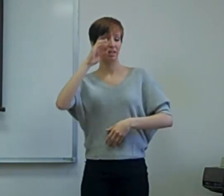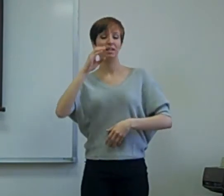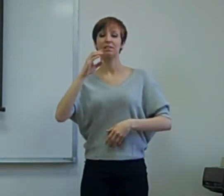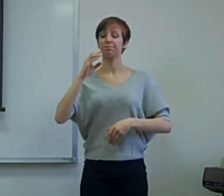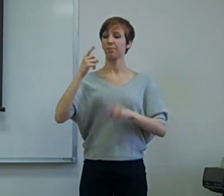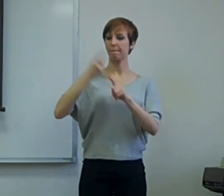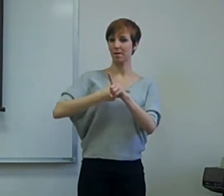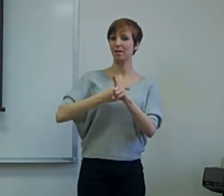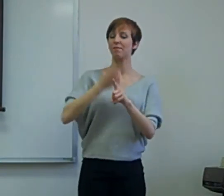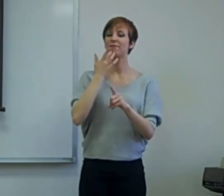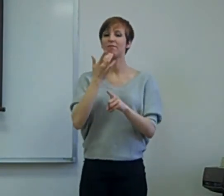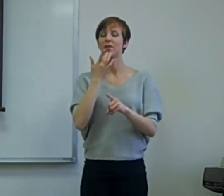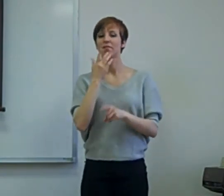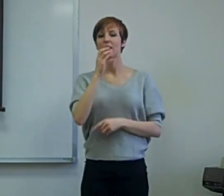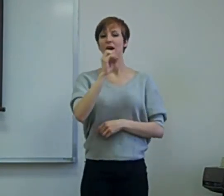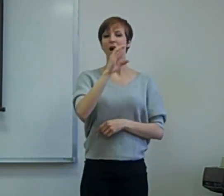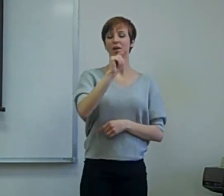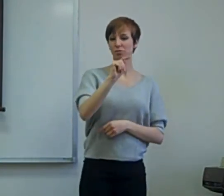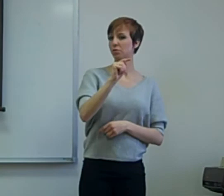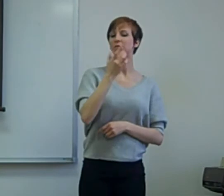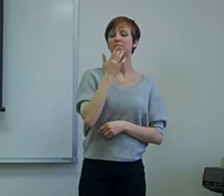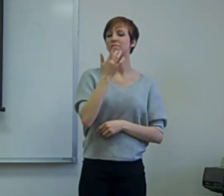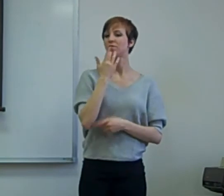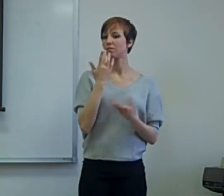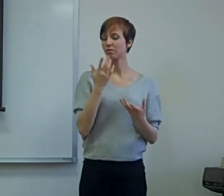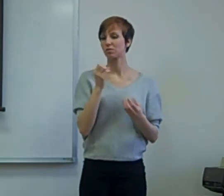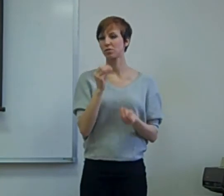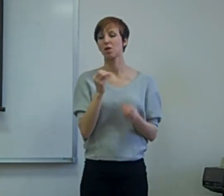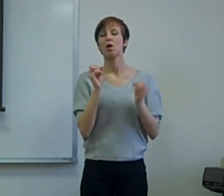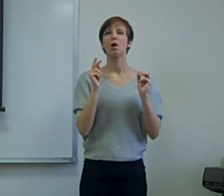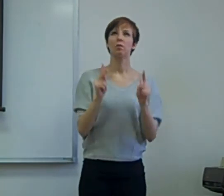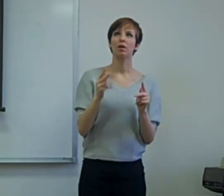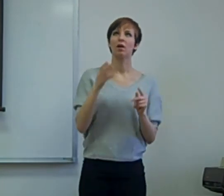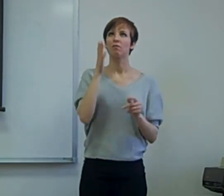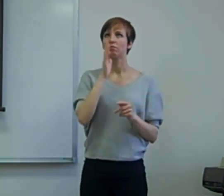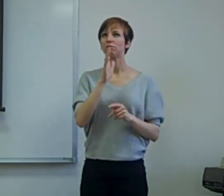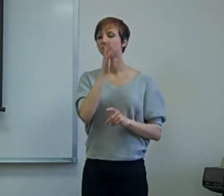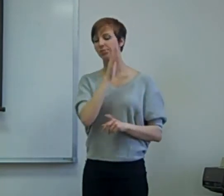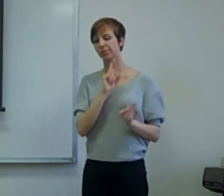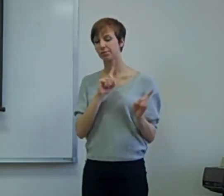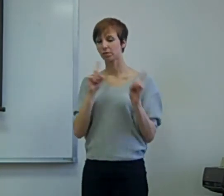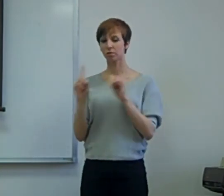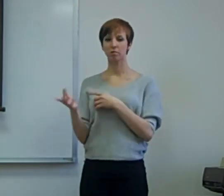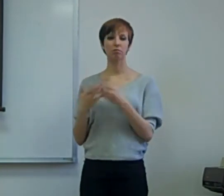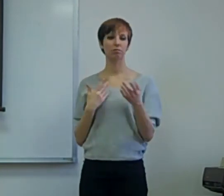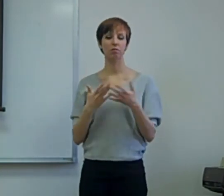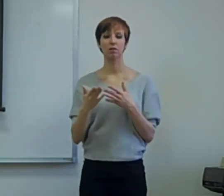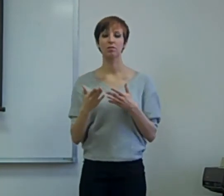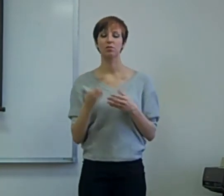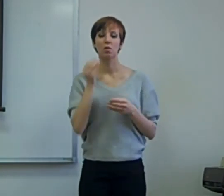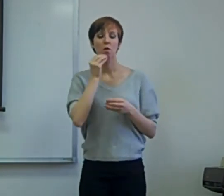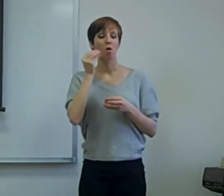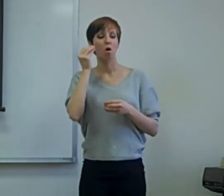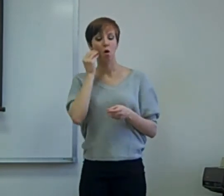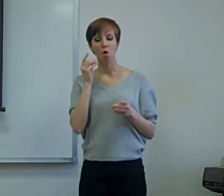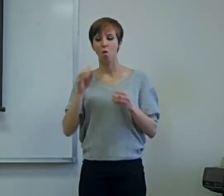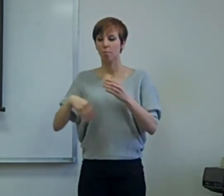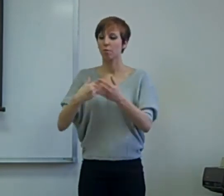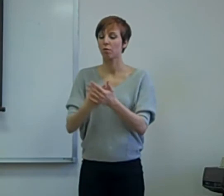a little budding photographer, so I thought, okay, I'll go. So I got home and I got my cameras and I went out to the farm, and I'm